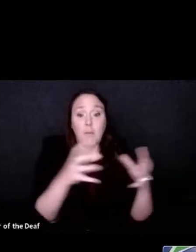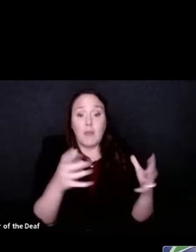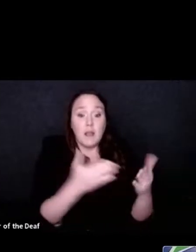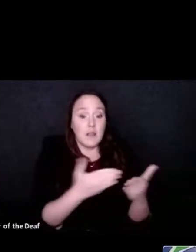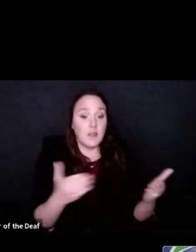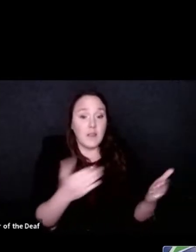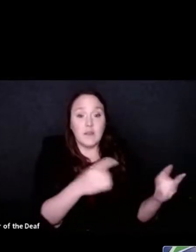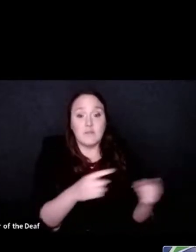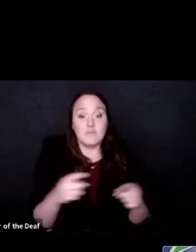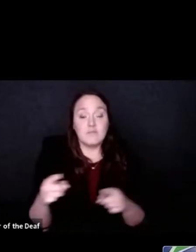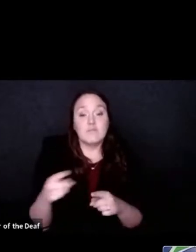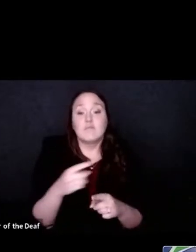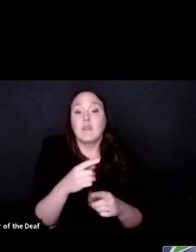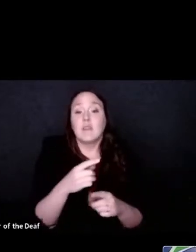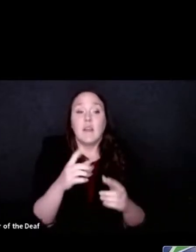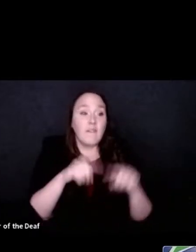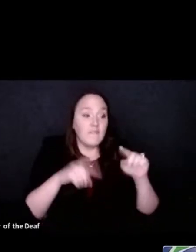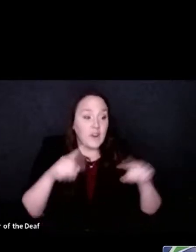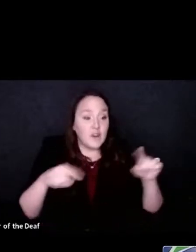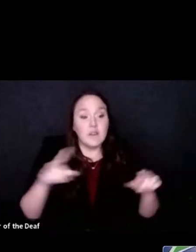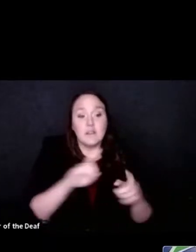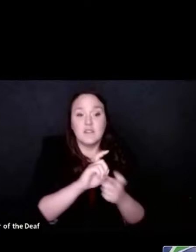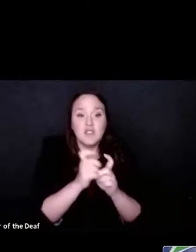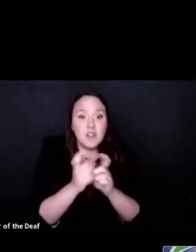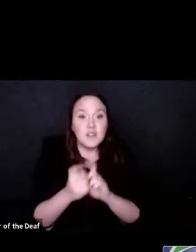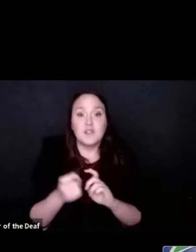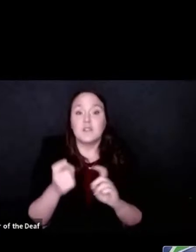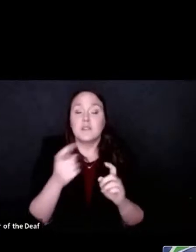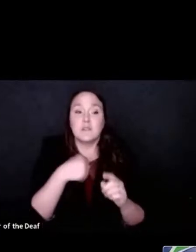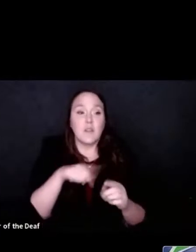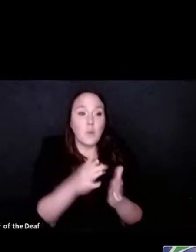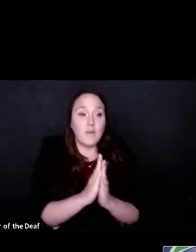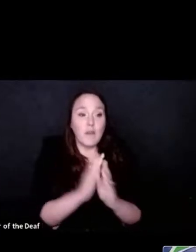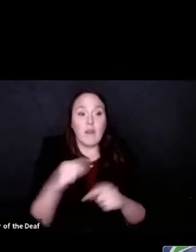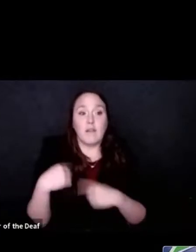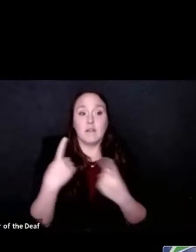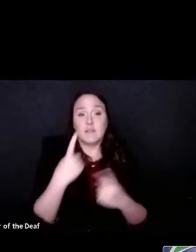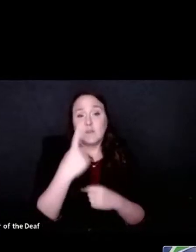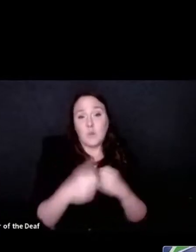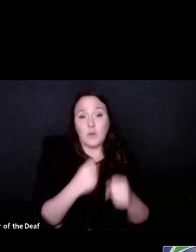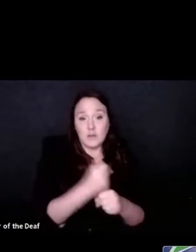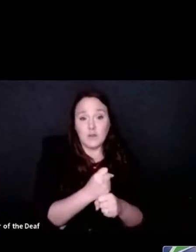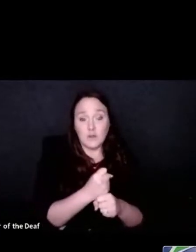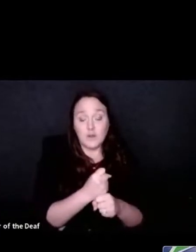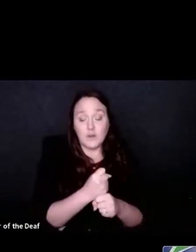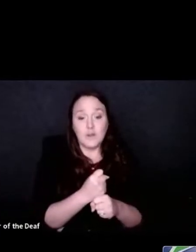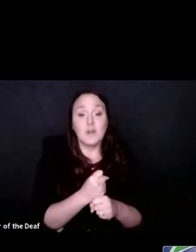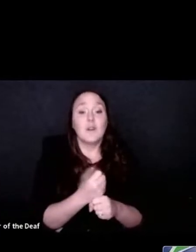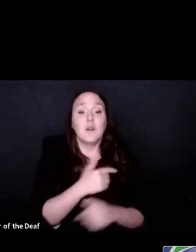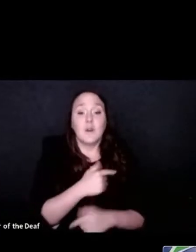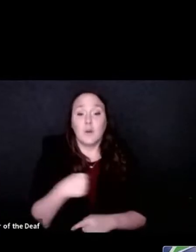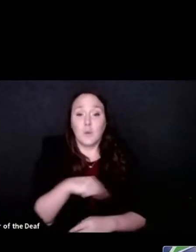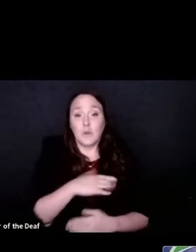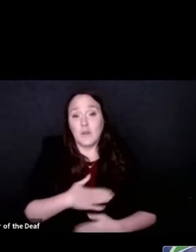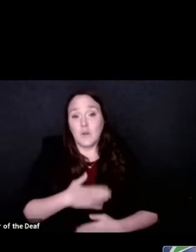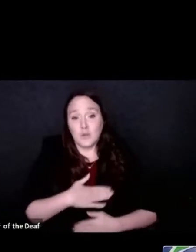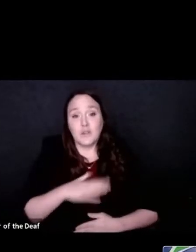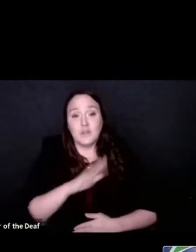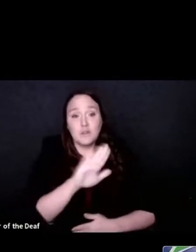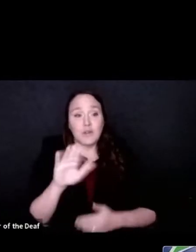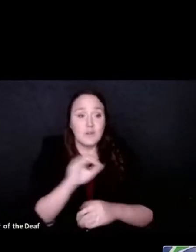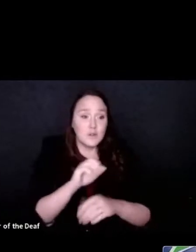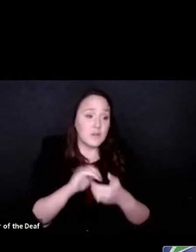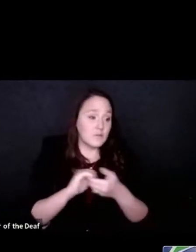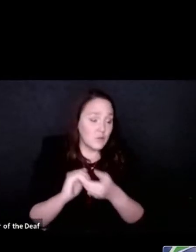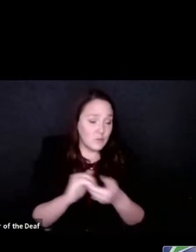and often various things and changing things that we've asked you to do over the last year. We appreciate the partnership.